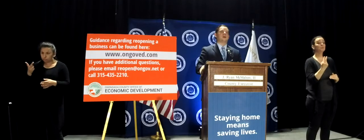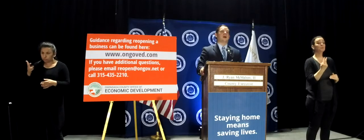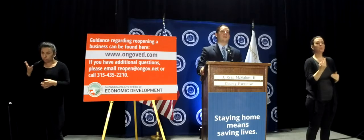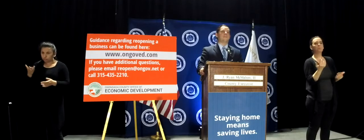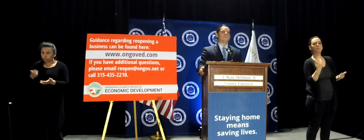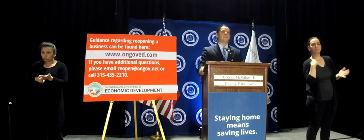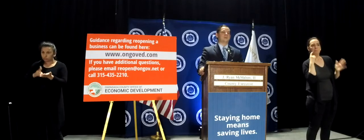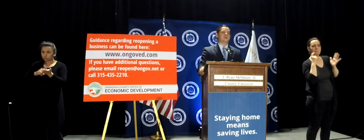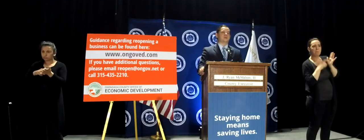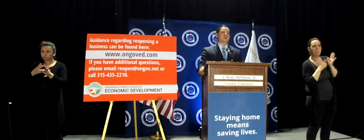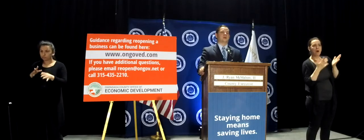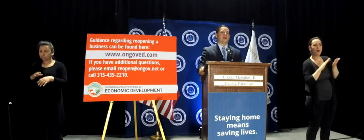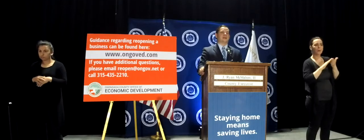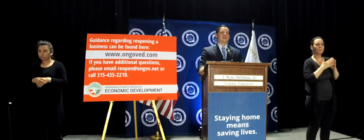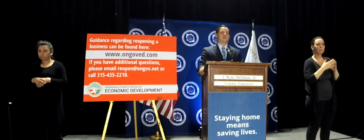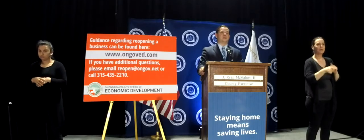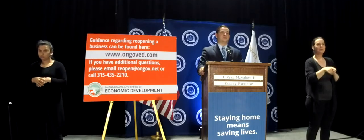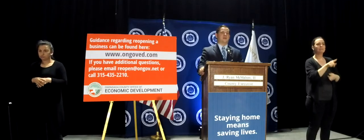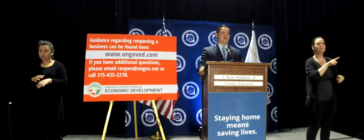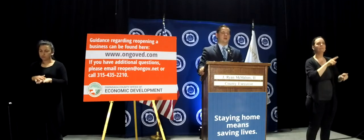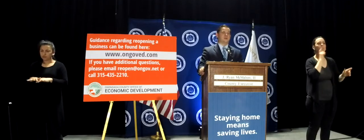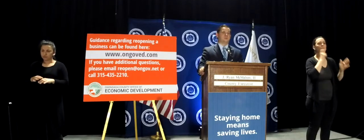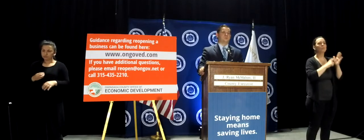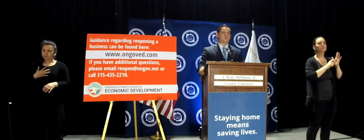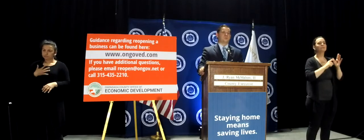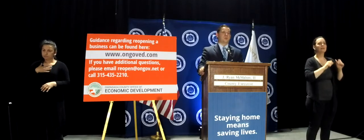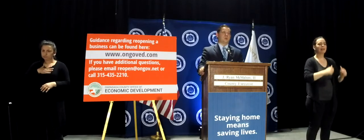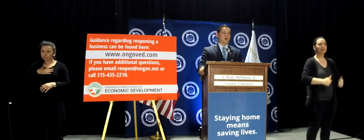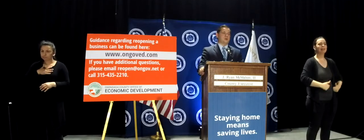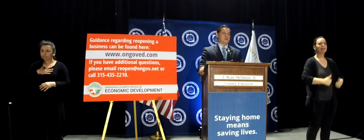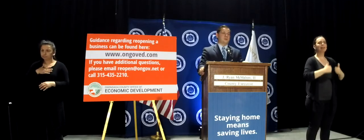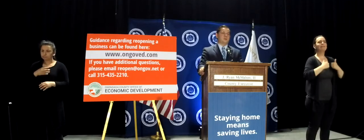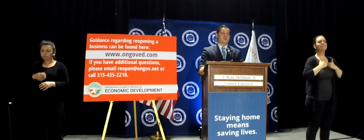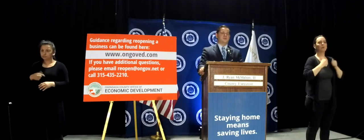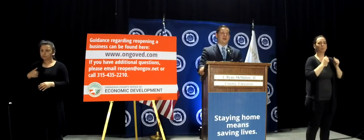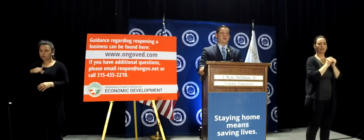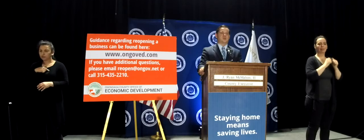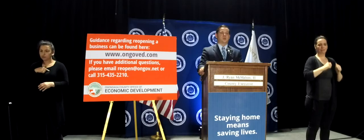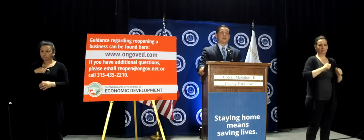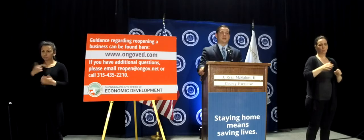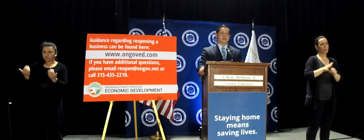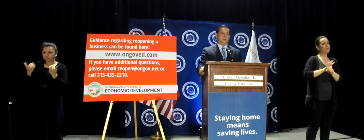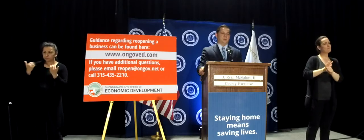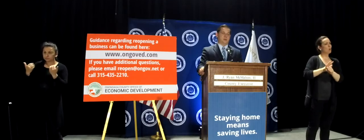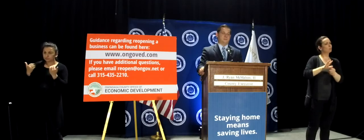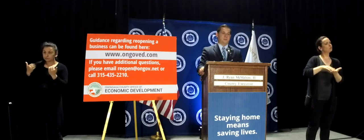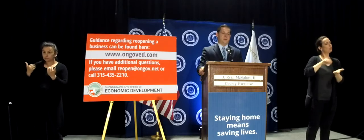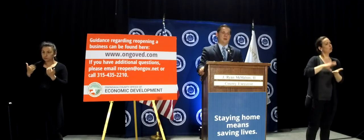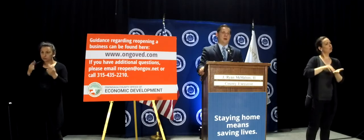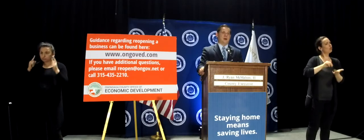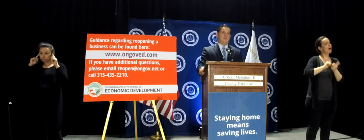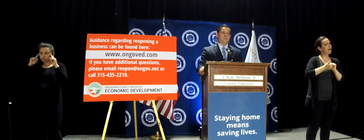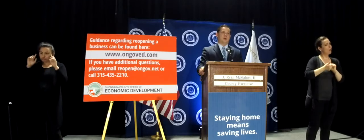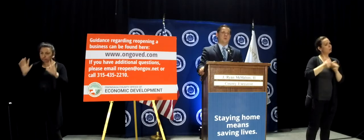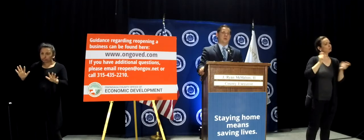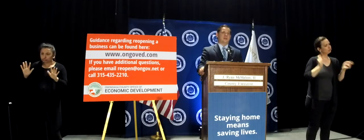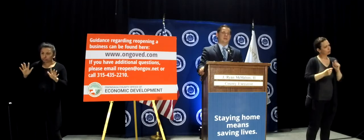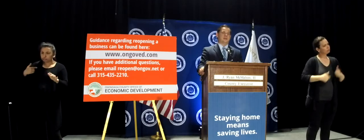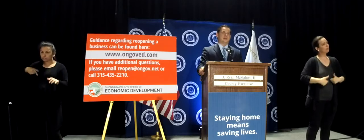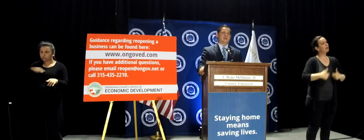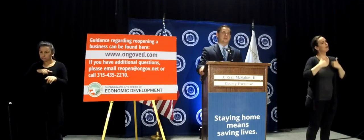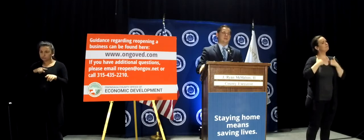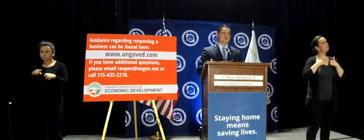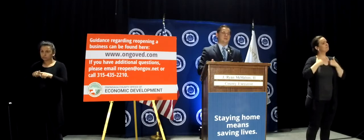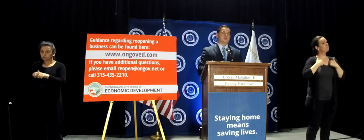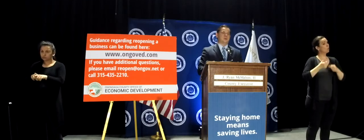community is learned how to live with this virus, but also maybe this virus is weakening a little bit. But we